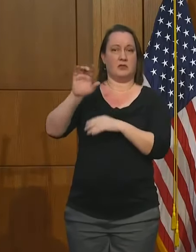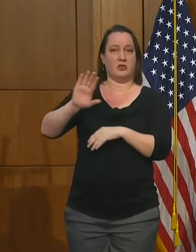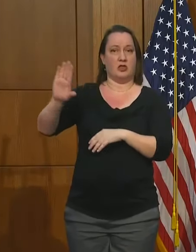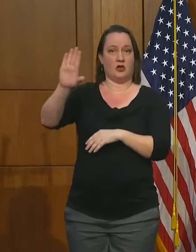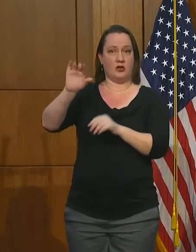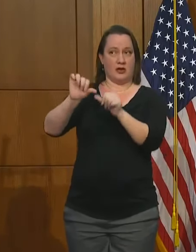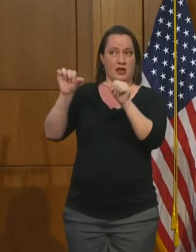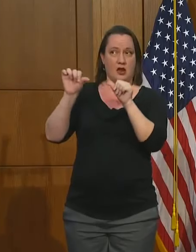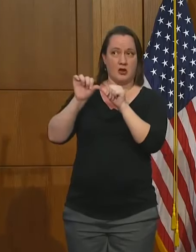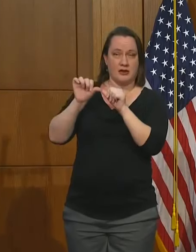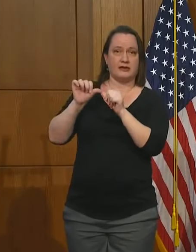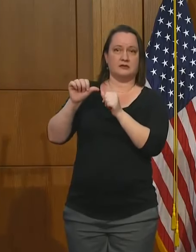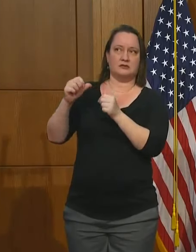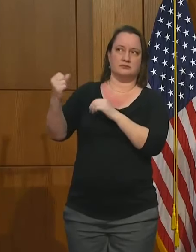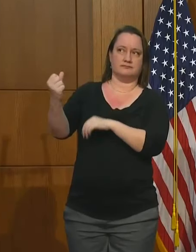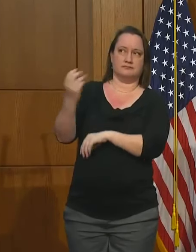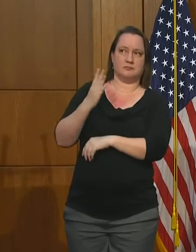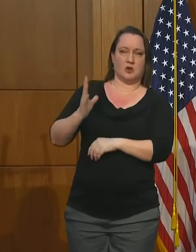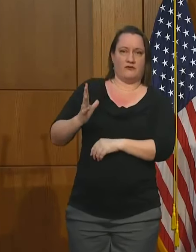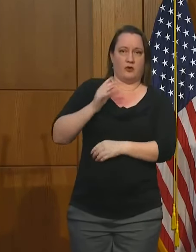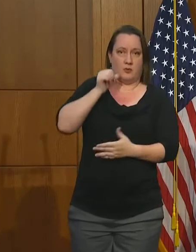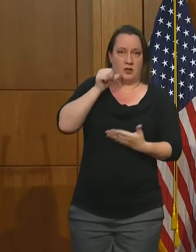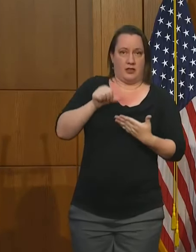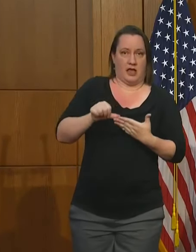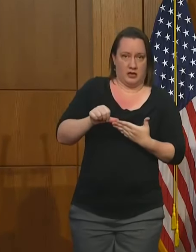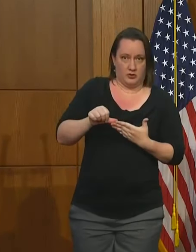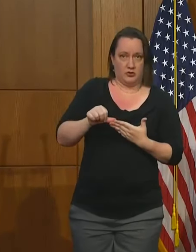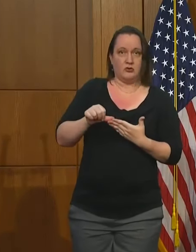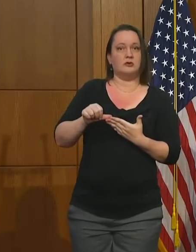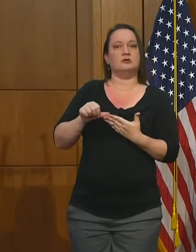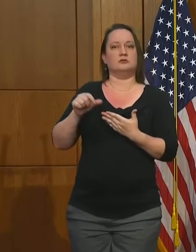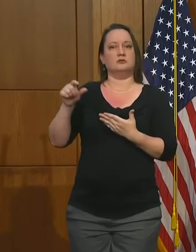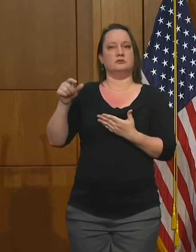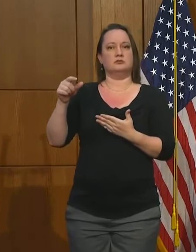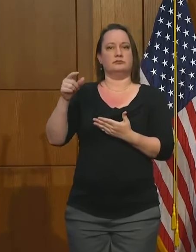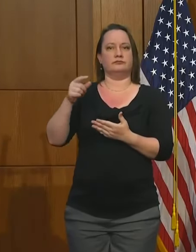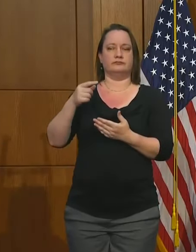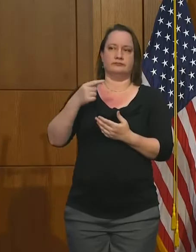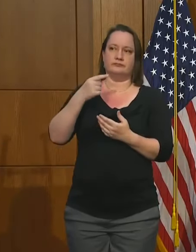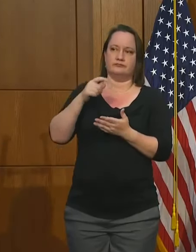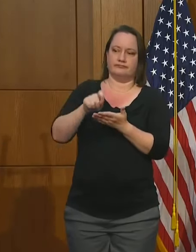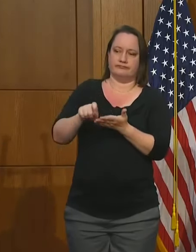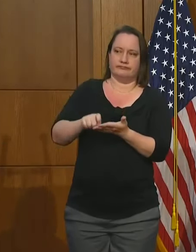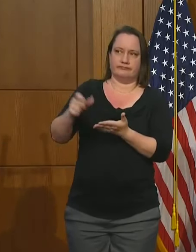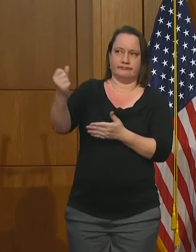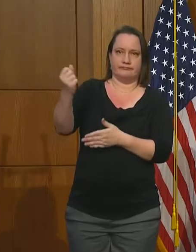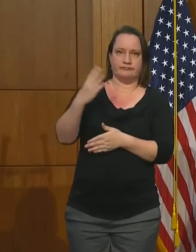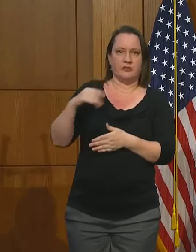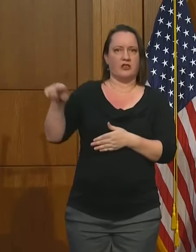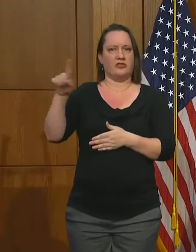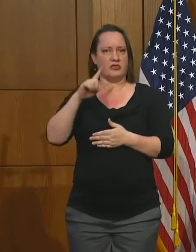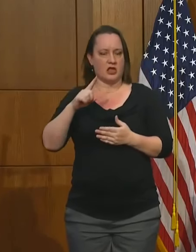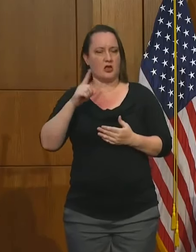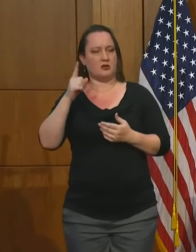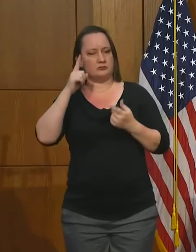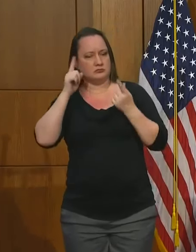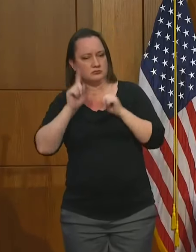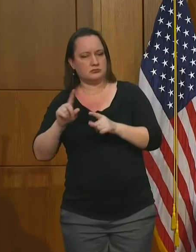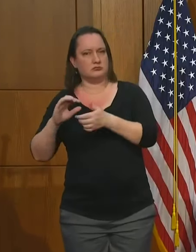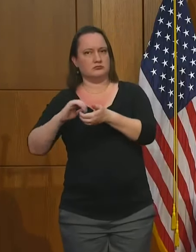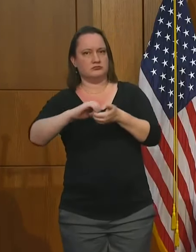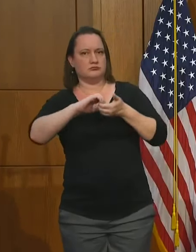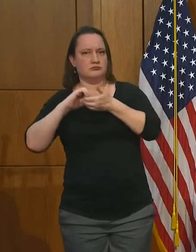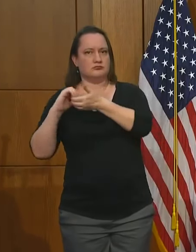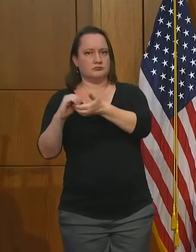in requesting a delay. Uniformity across the region is critical to a successful strategy rather